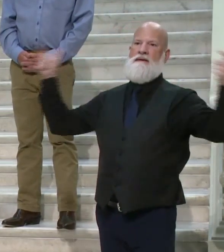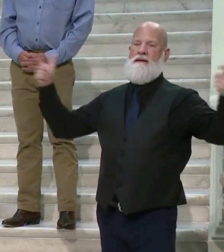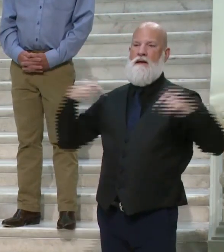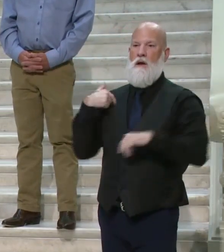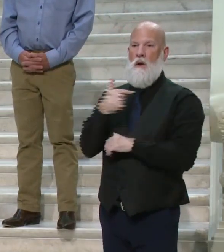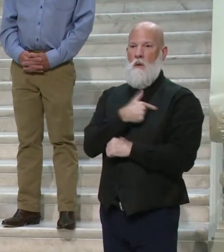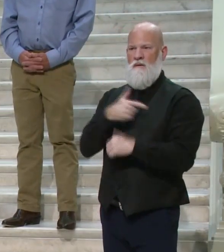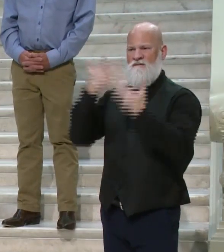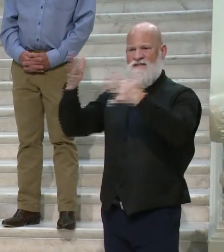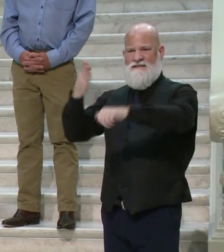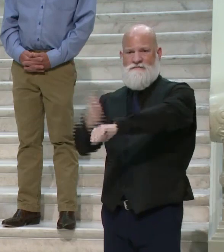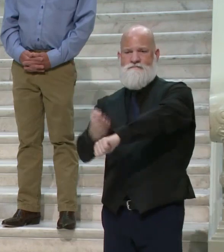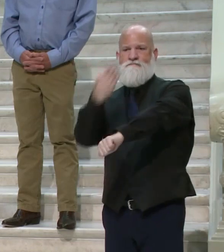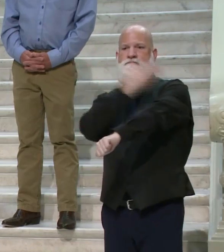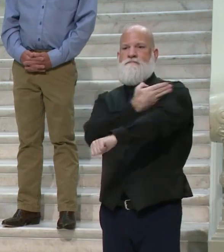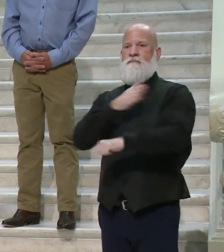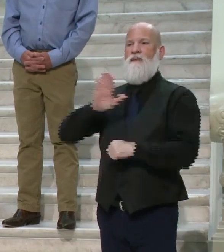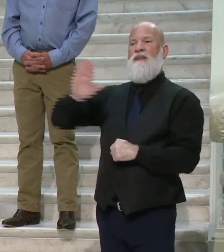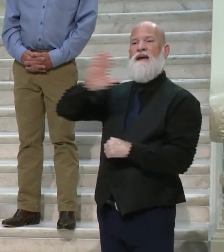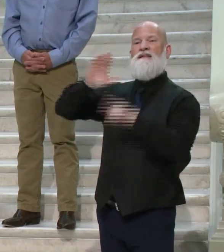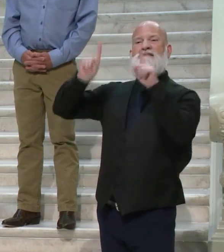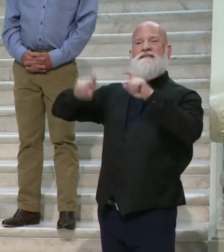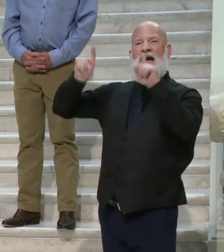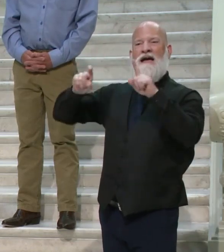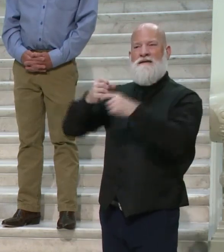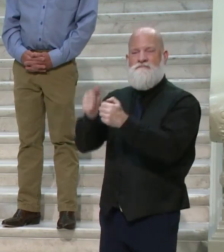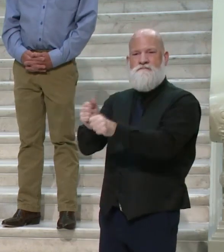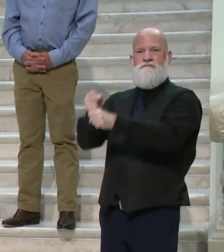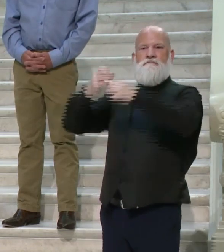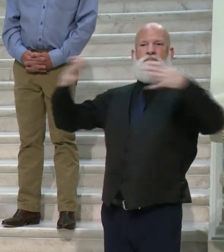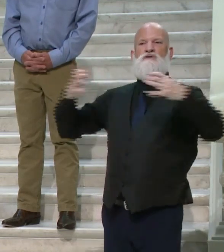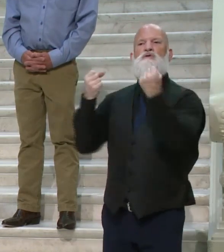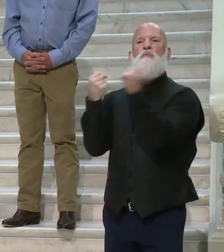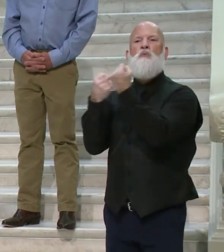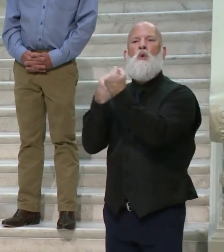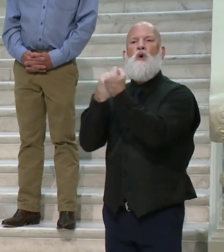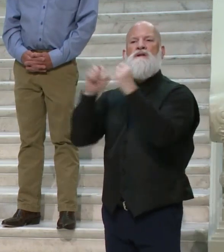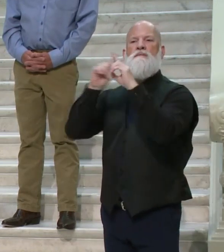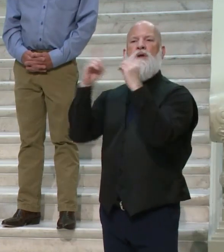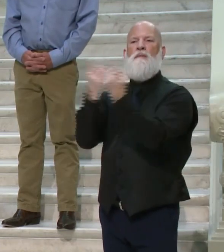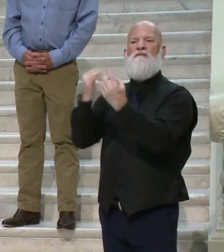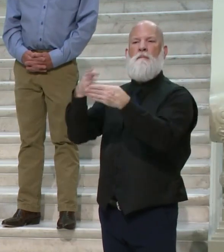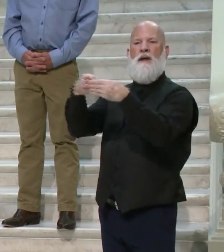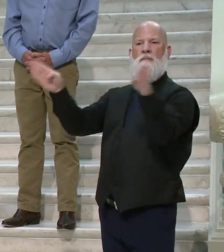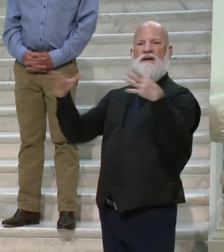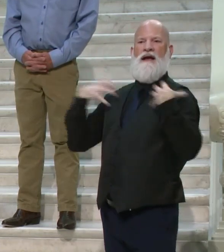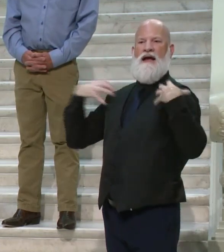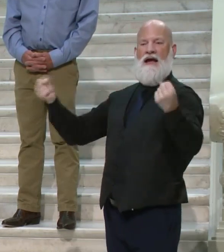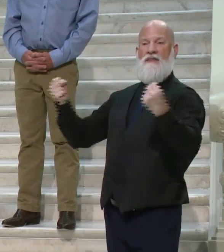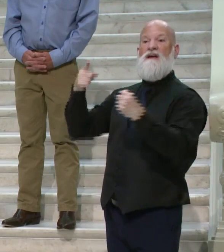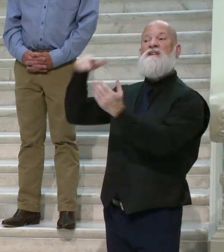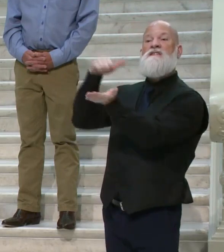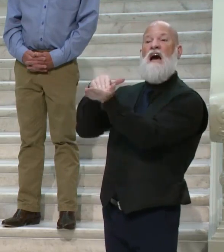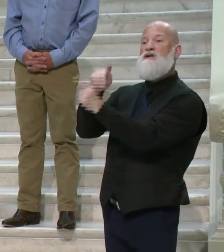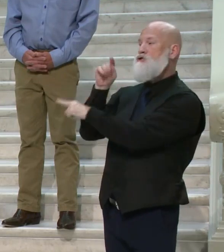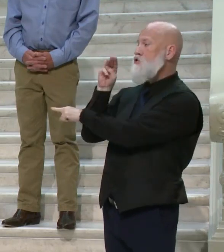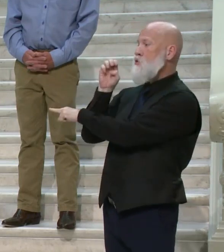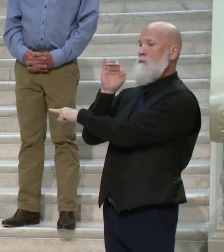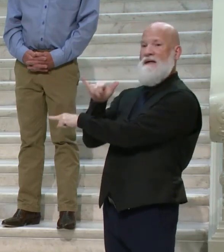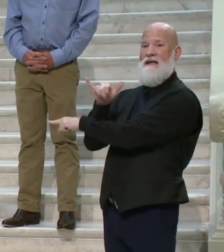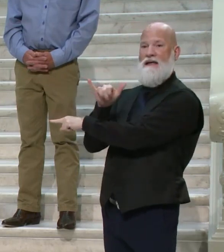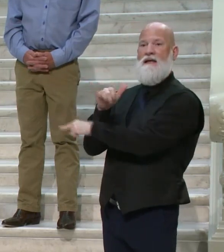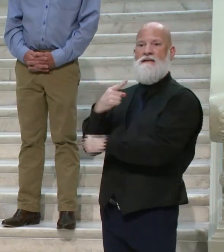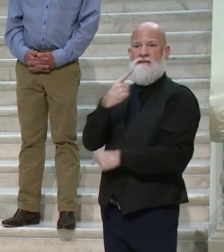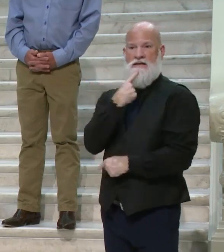generate to support the Department of Public Health, and obviously at her behest we can we can move that capability whether it's